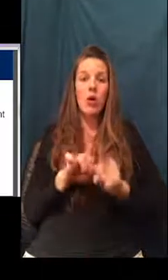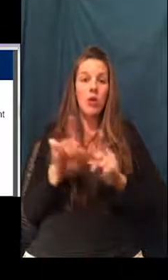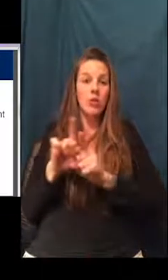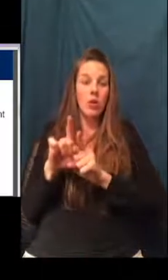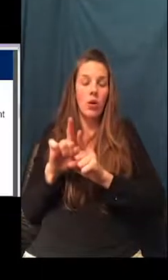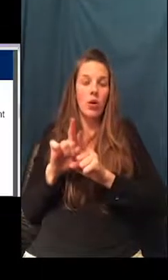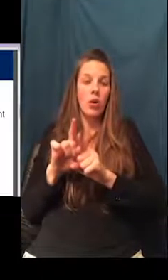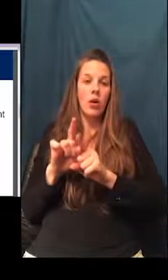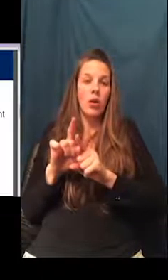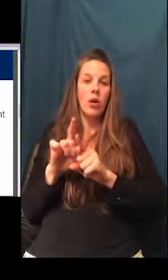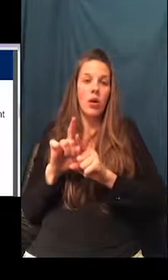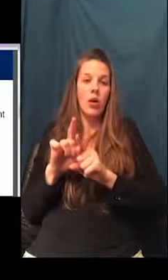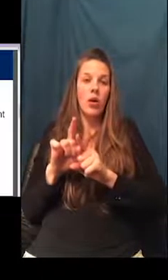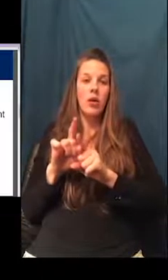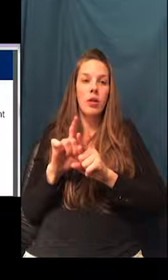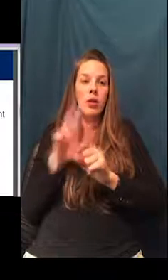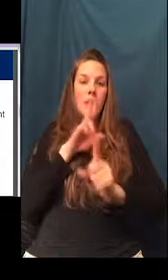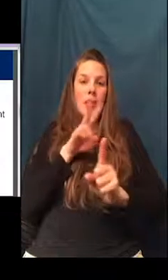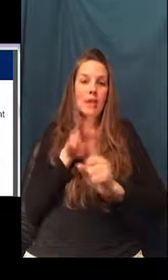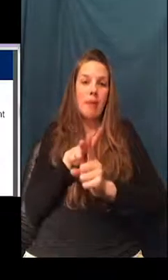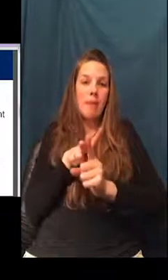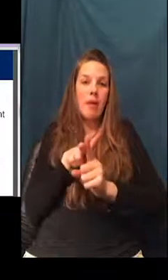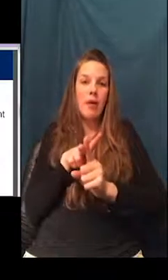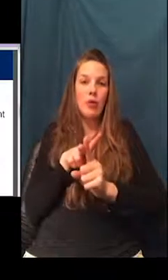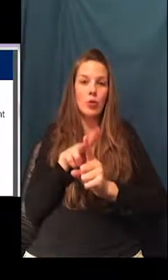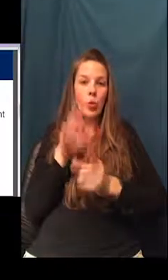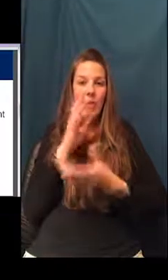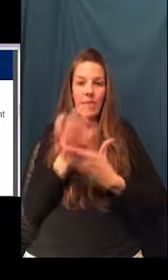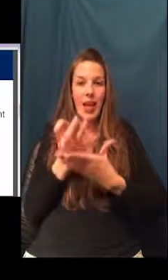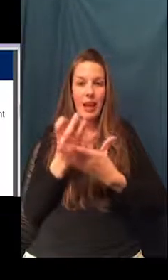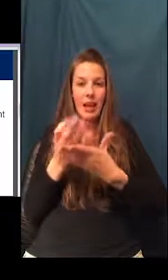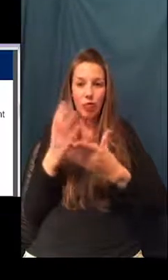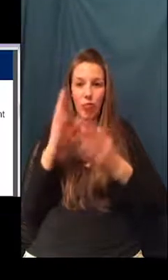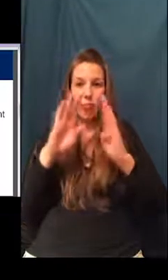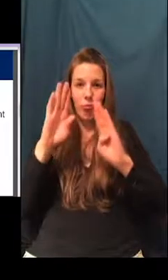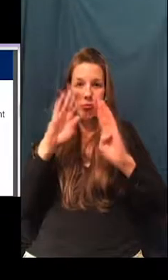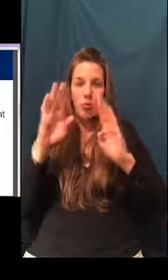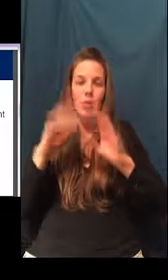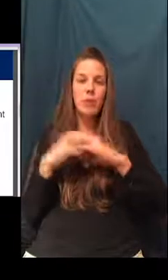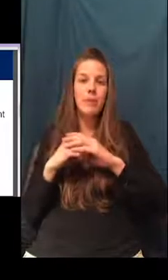as it applies to financial worry.